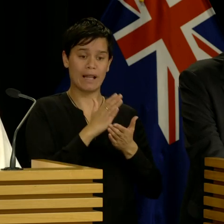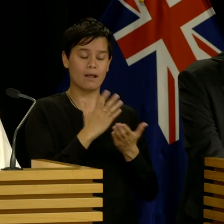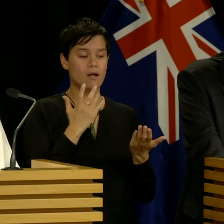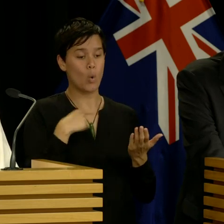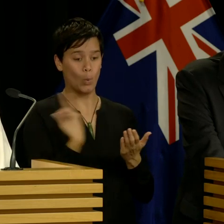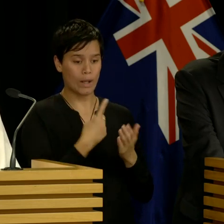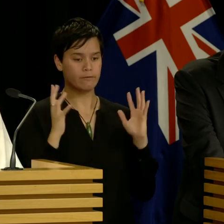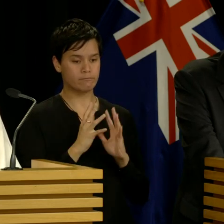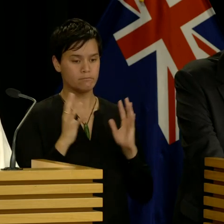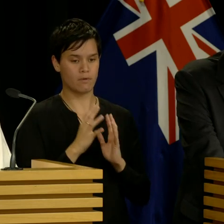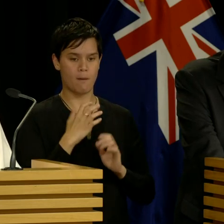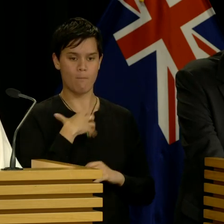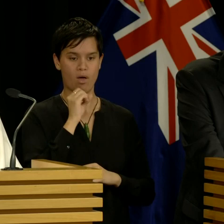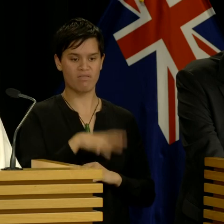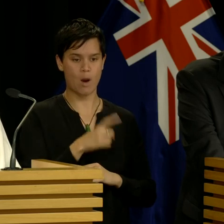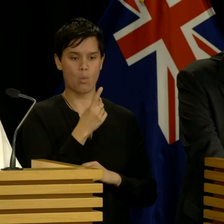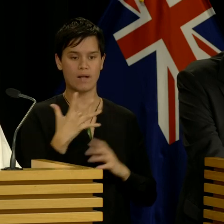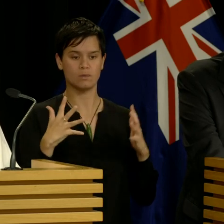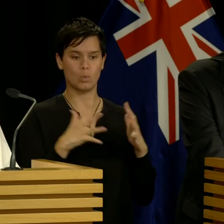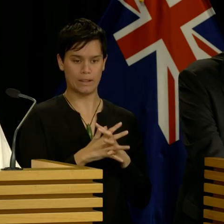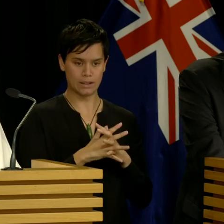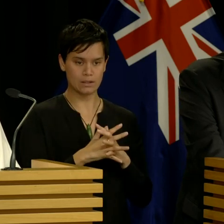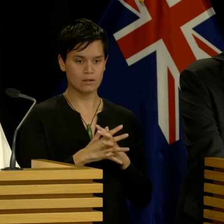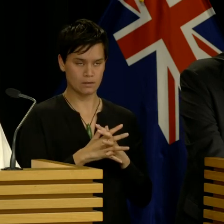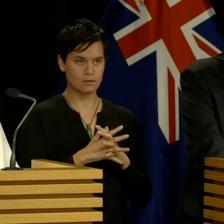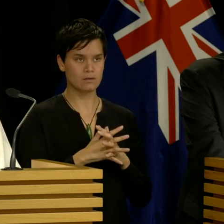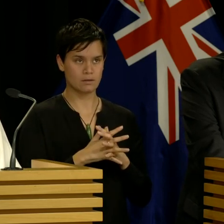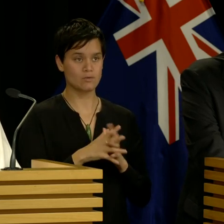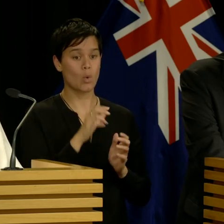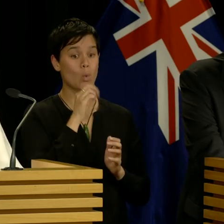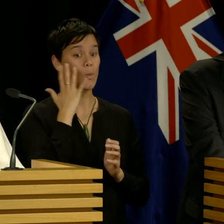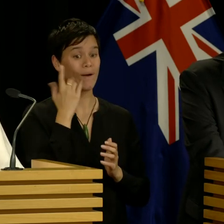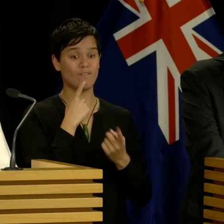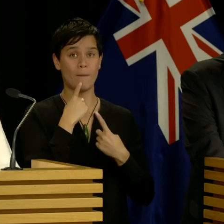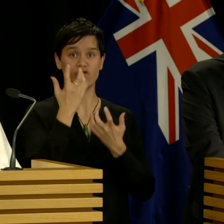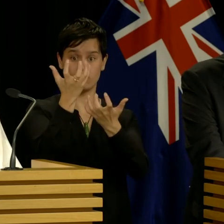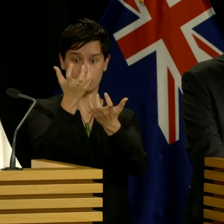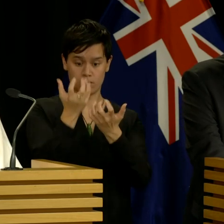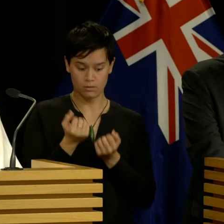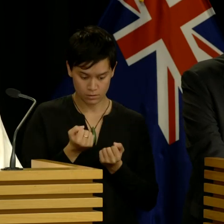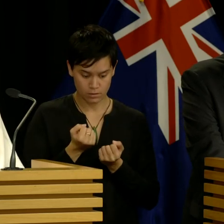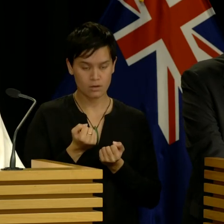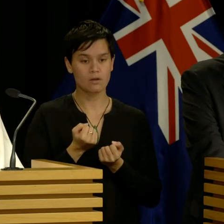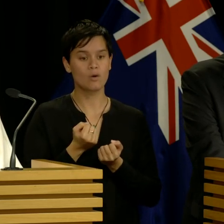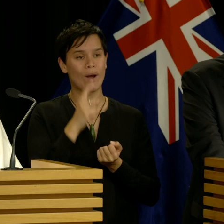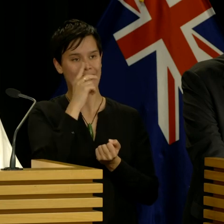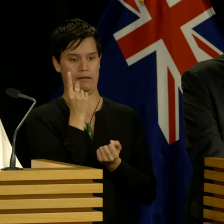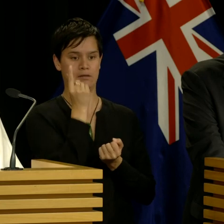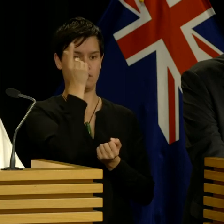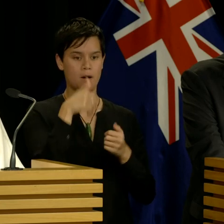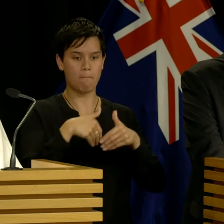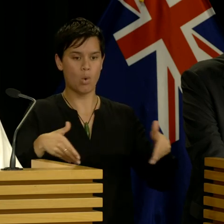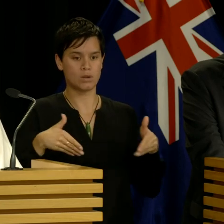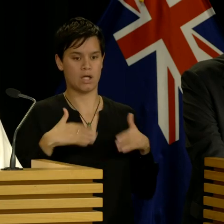set of criteria that means at any point they can prompt ministers to increase the border restrictions we have in